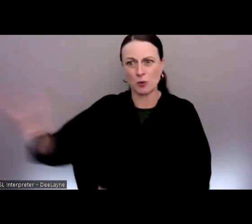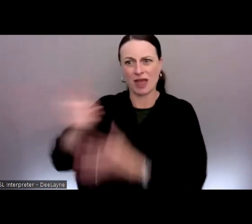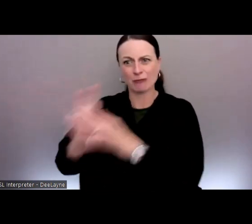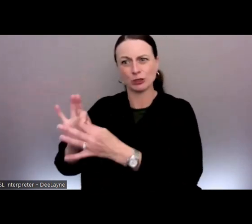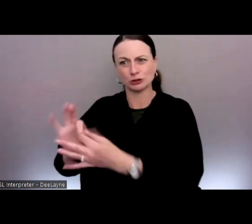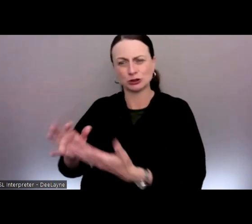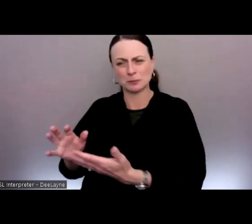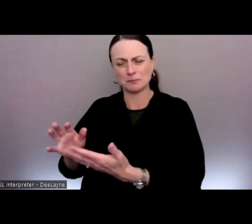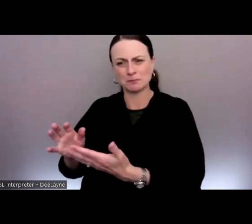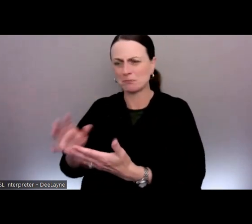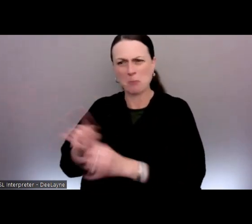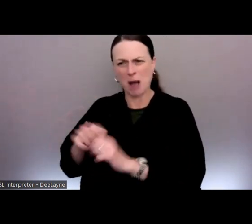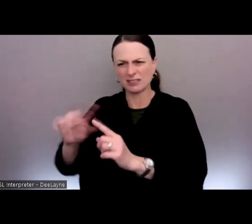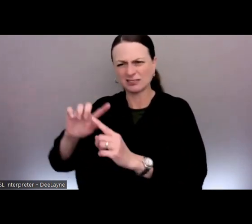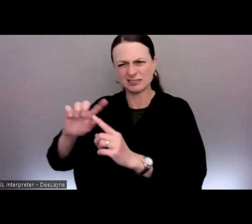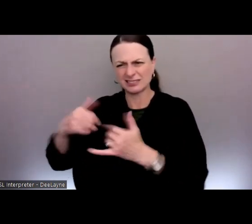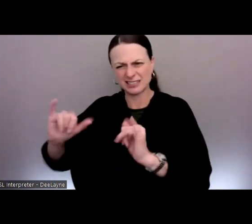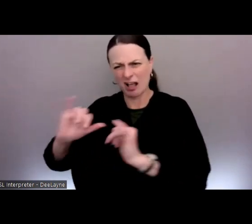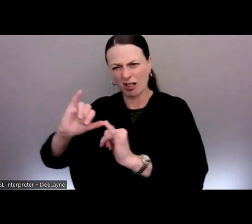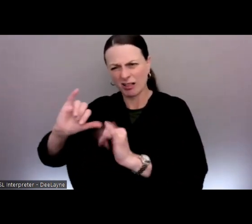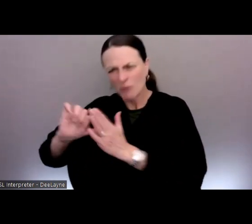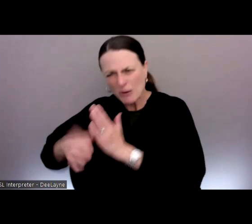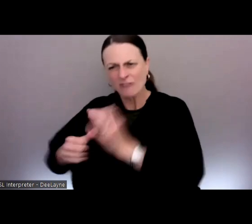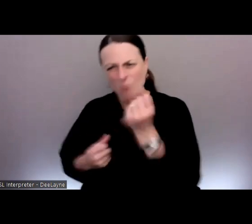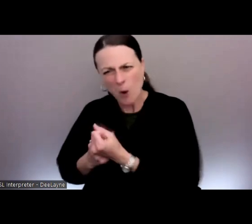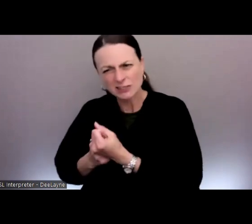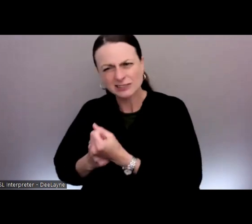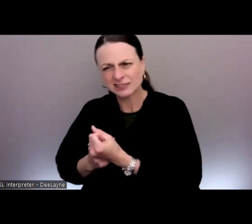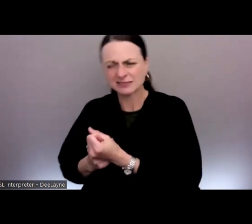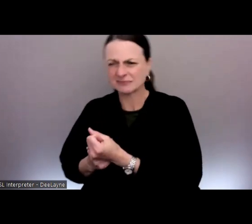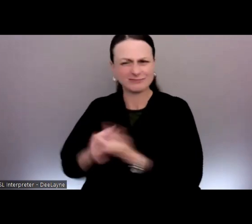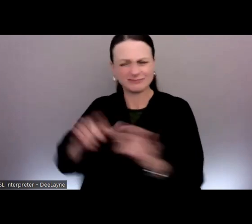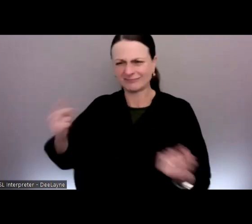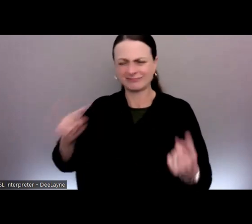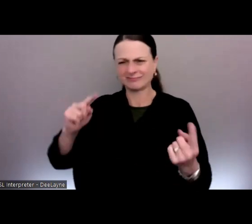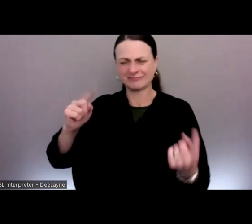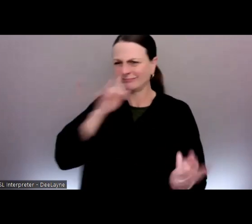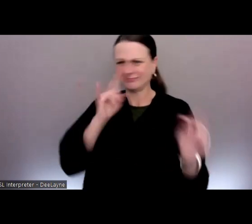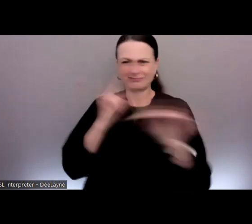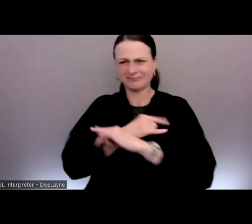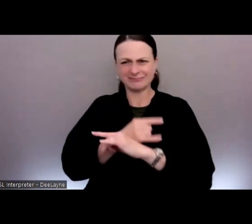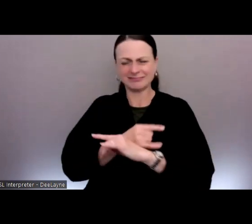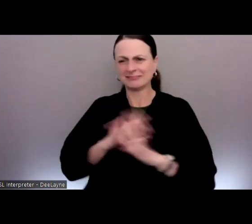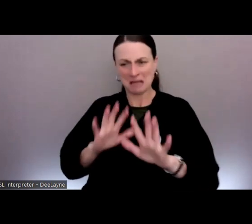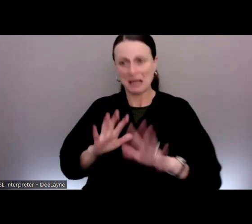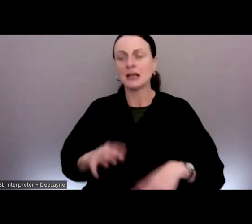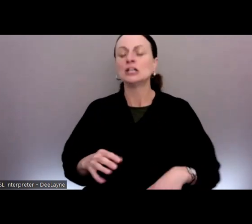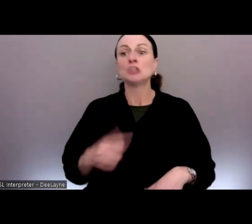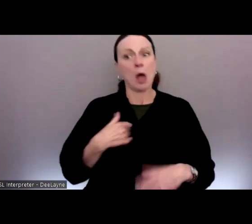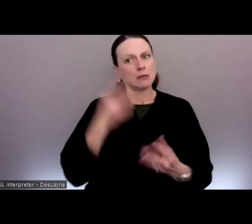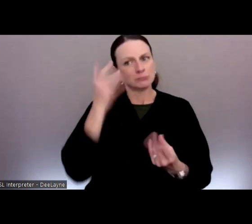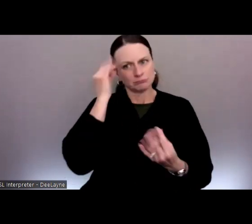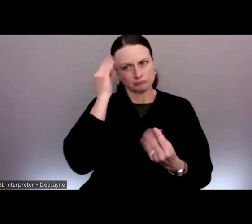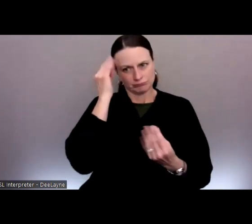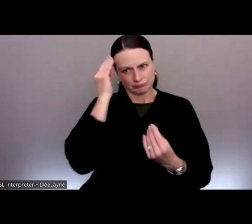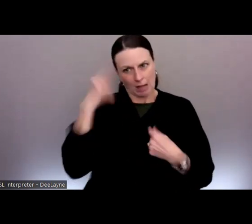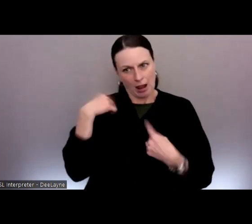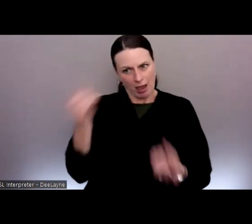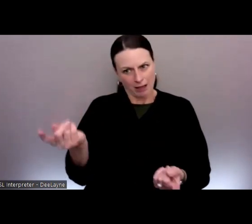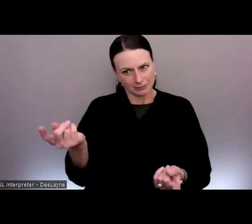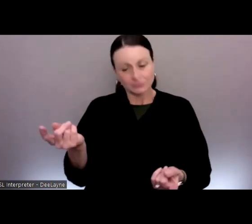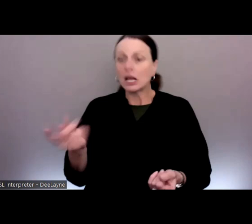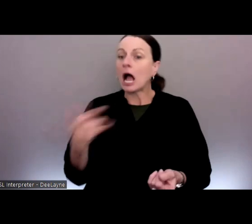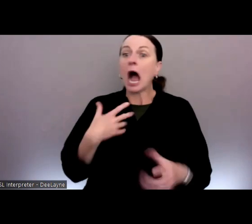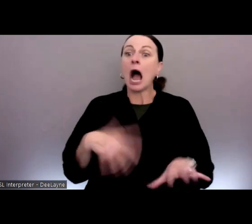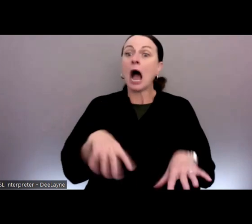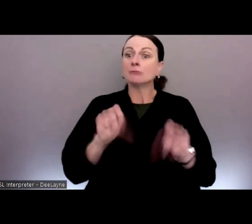these questions a lot in the years since I conducted that research, particularly since I acquired a job